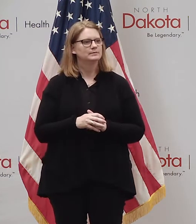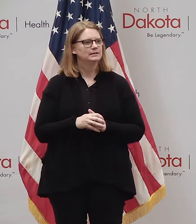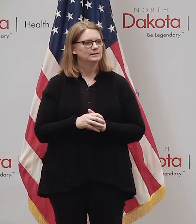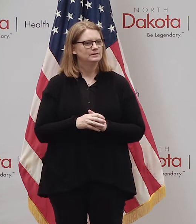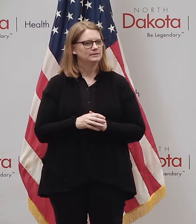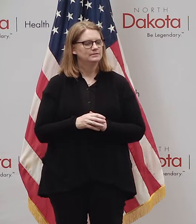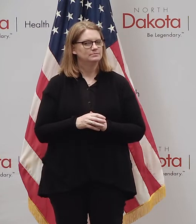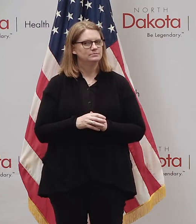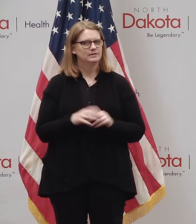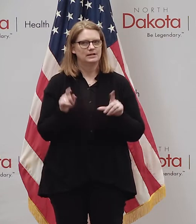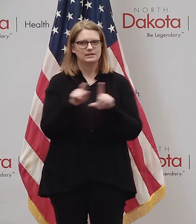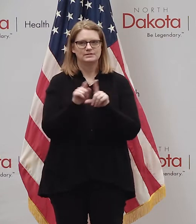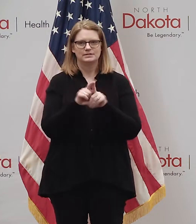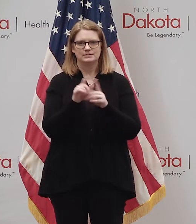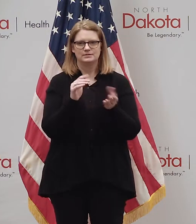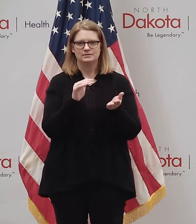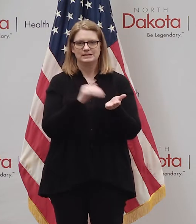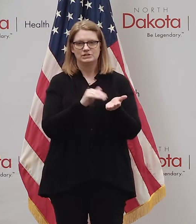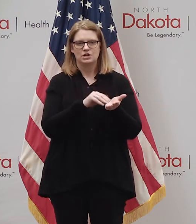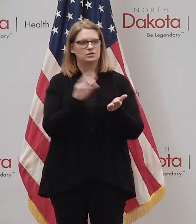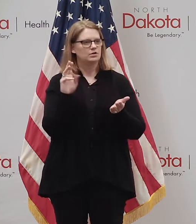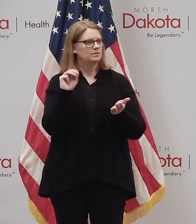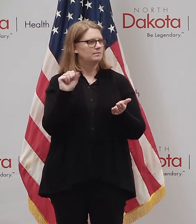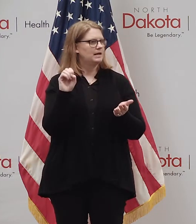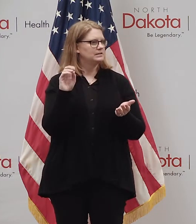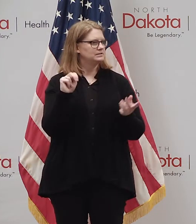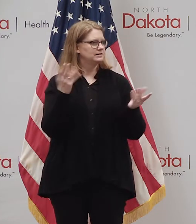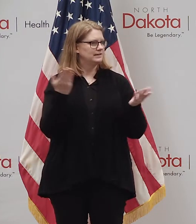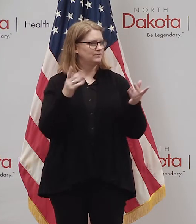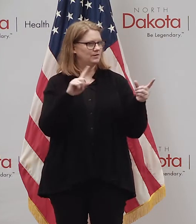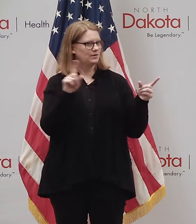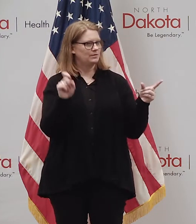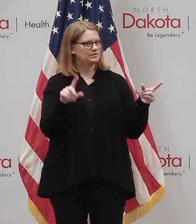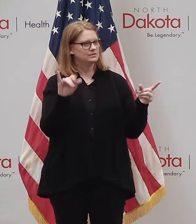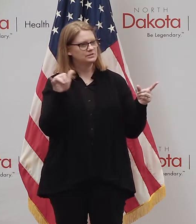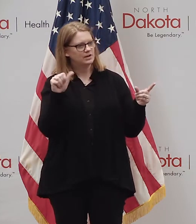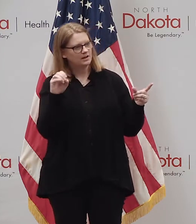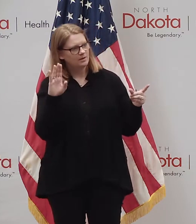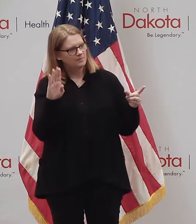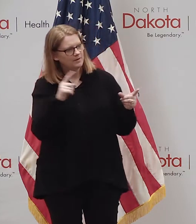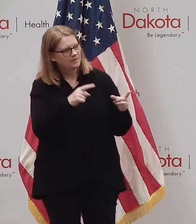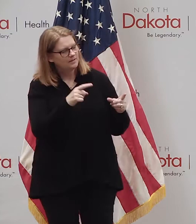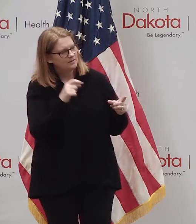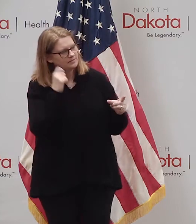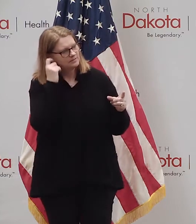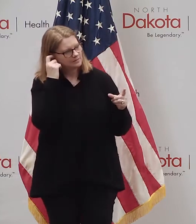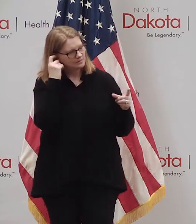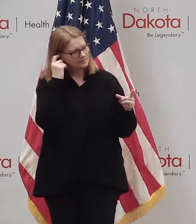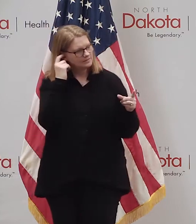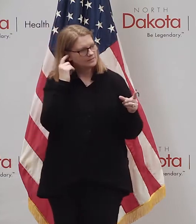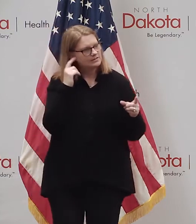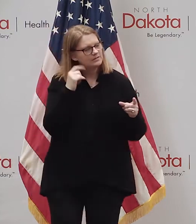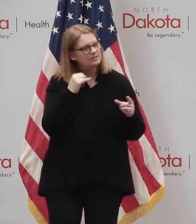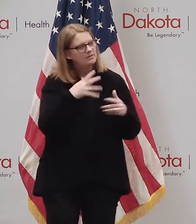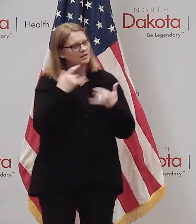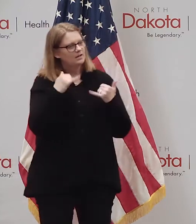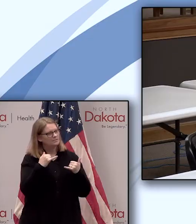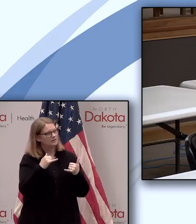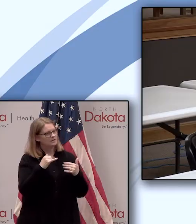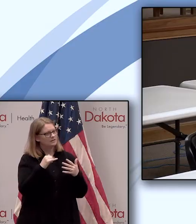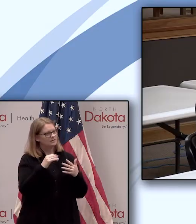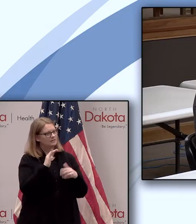And I should remember we have Dr. Massen here also for questions. Could go to Jacob. Governor, just wondering if there's an update on